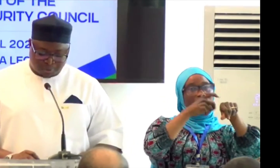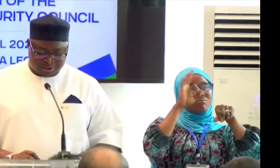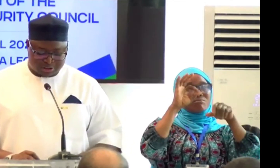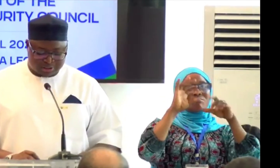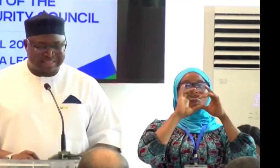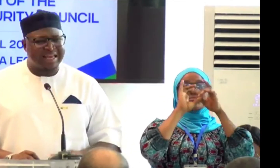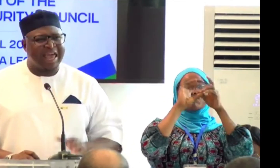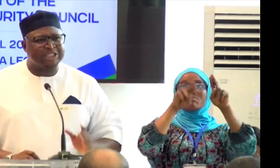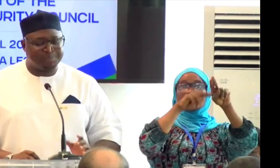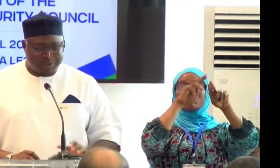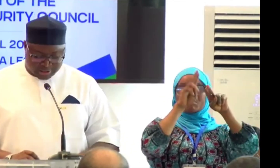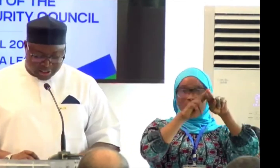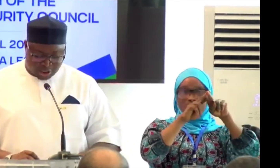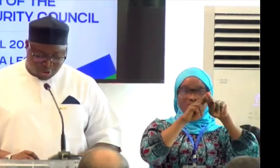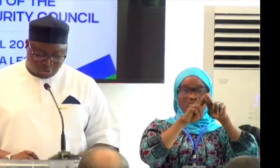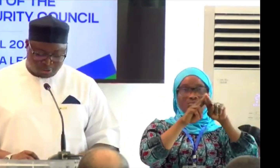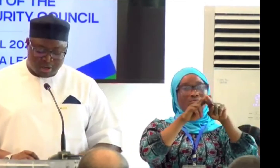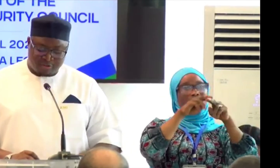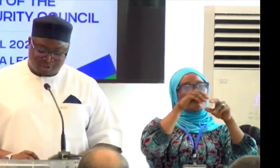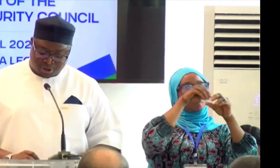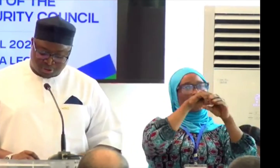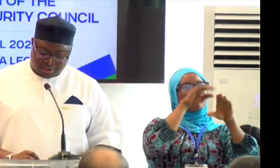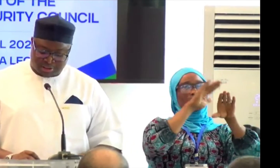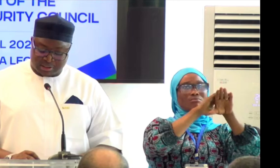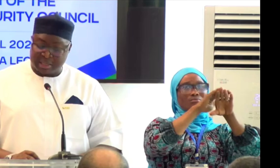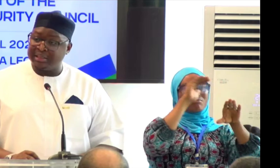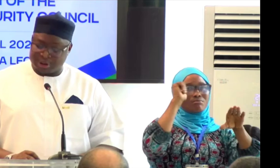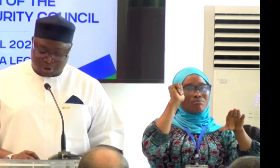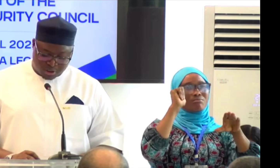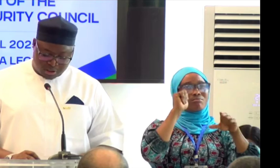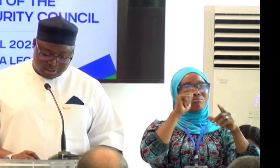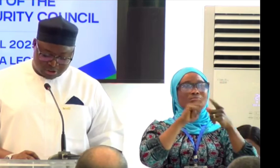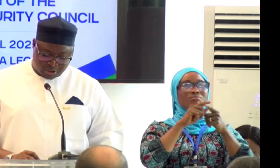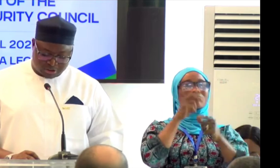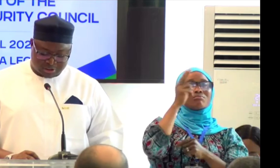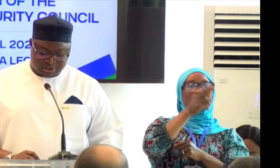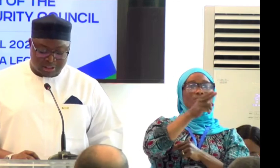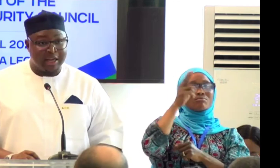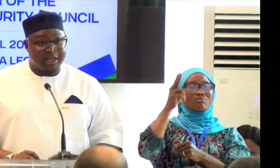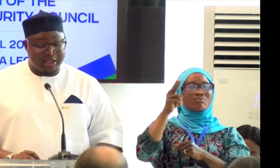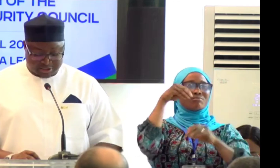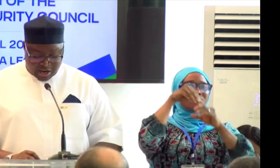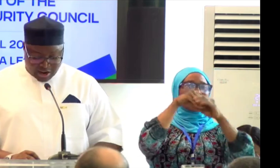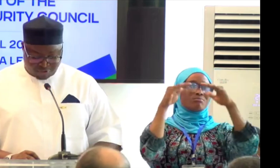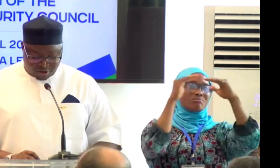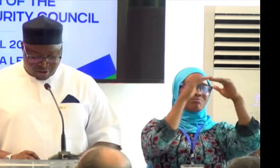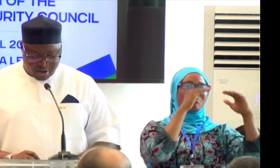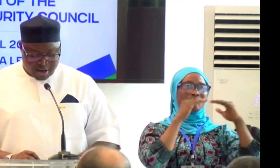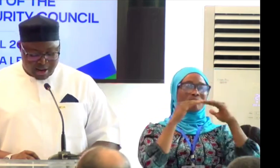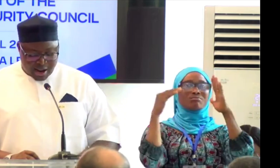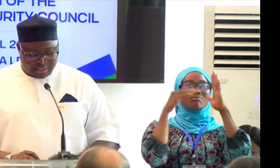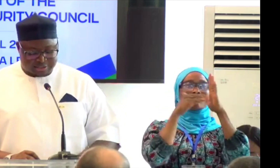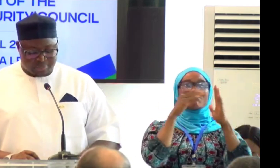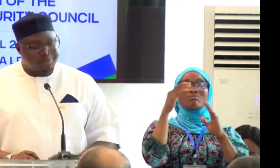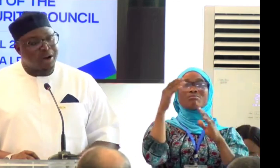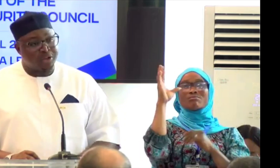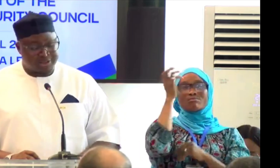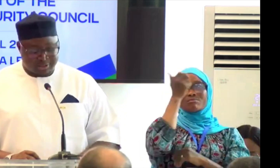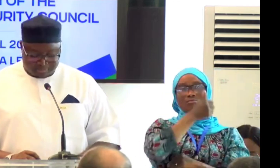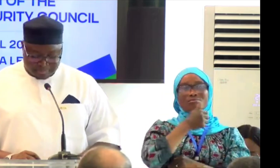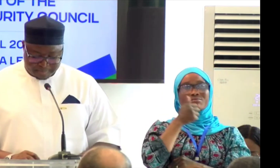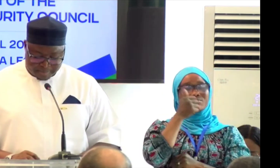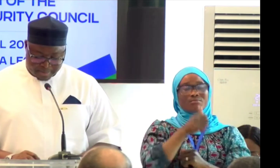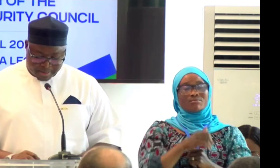Nations process has explicitly called for redressing the historical injustice against Africa as a